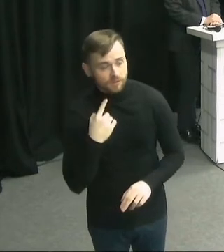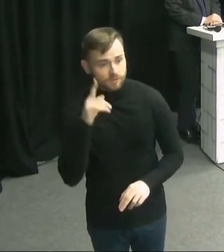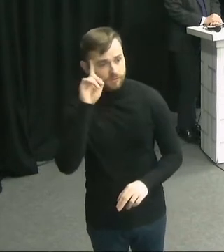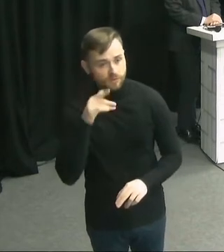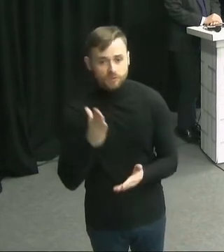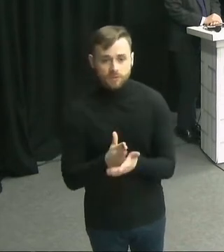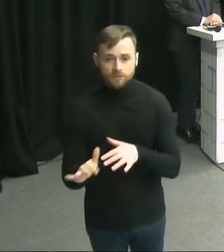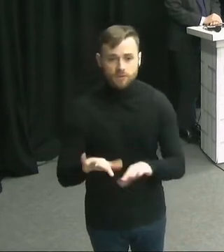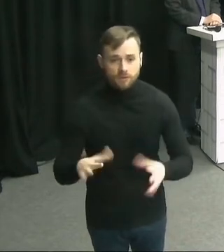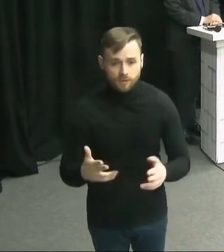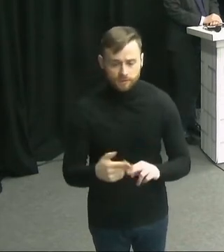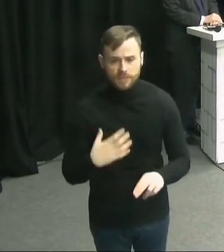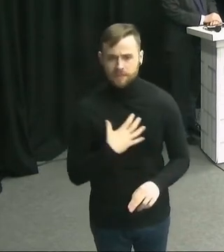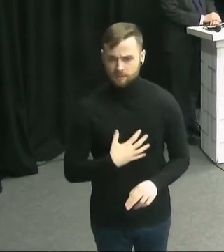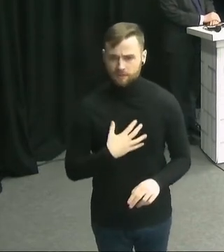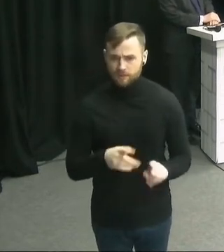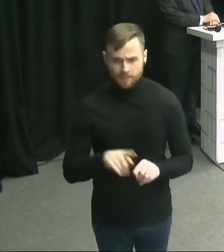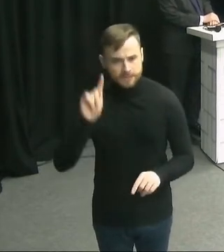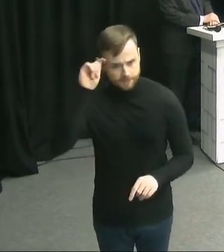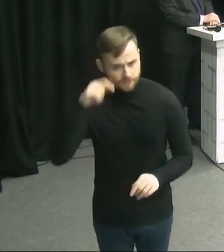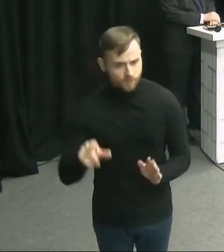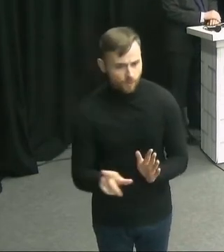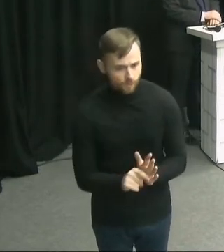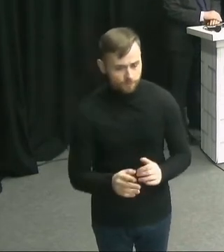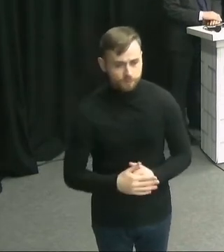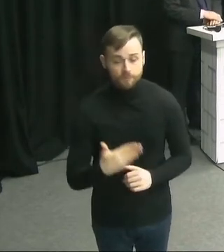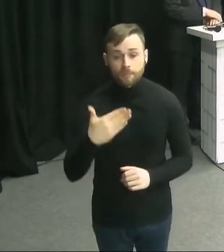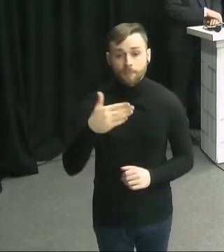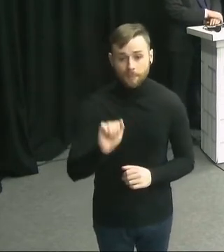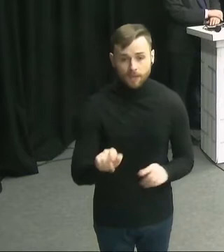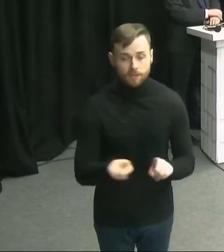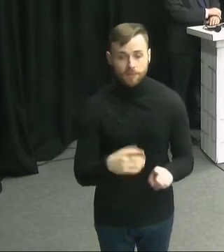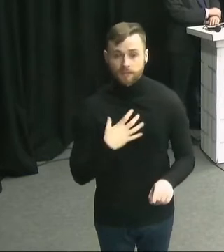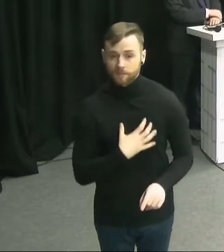why do they go on Erasmus programs to foreign countries, they usually reply that they want to see